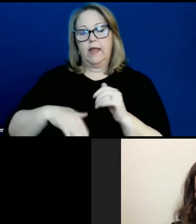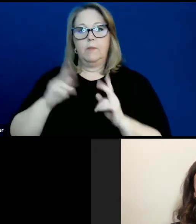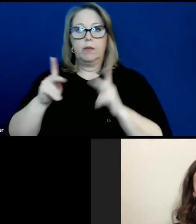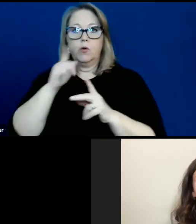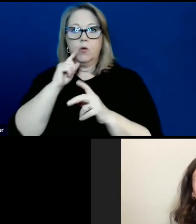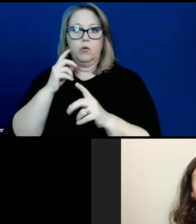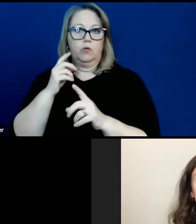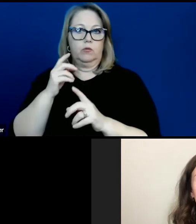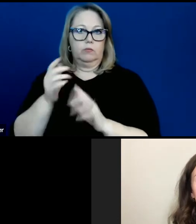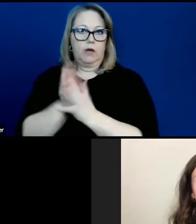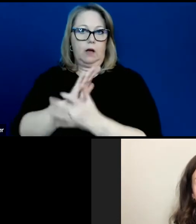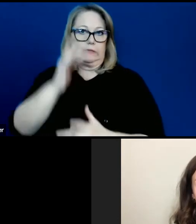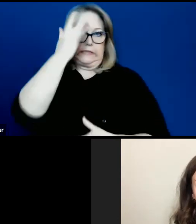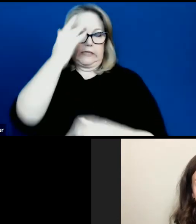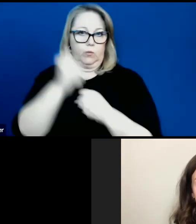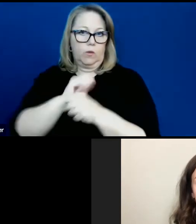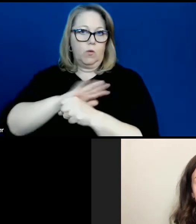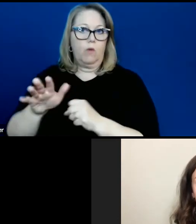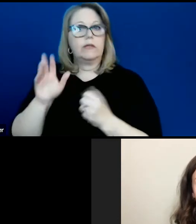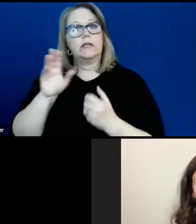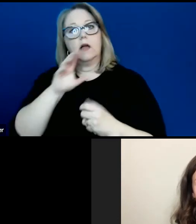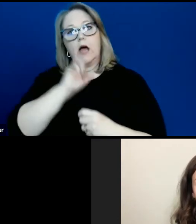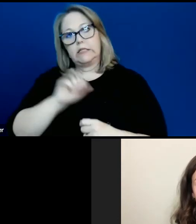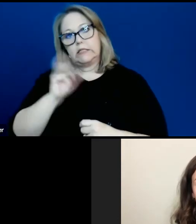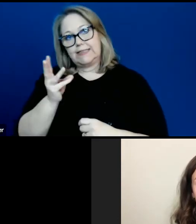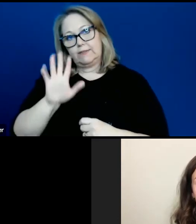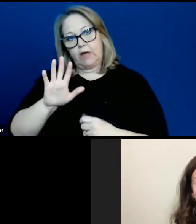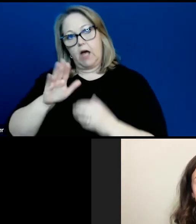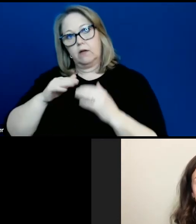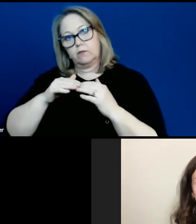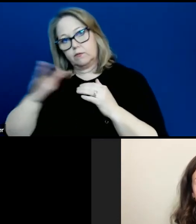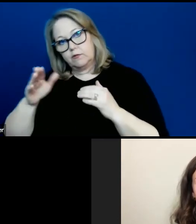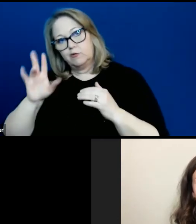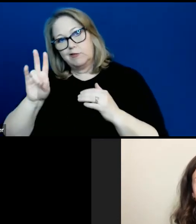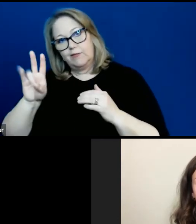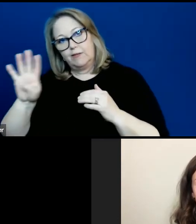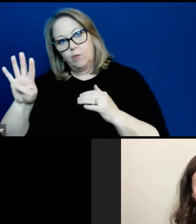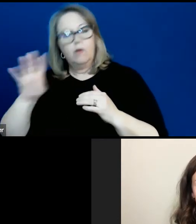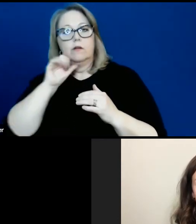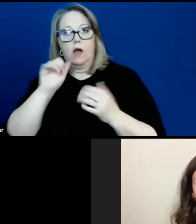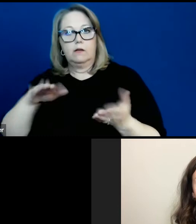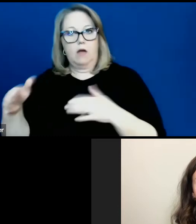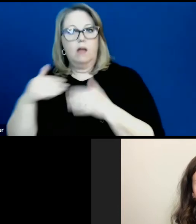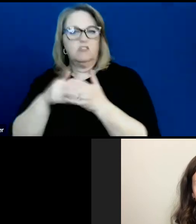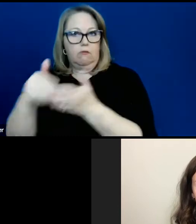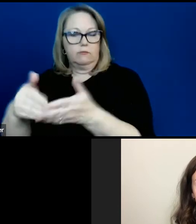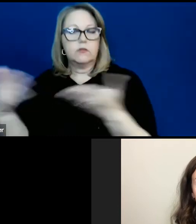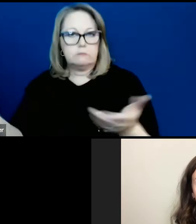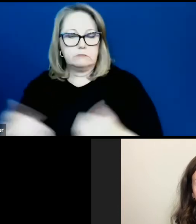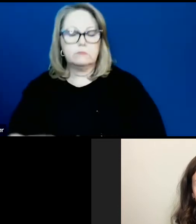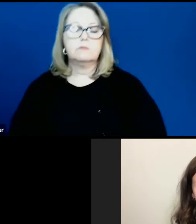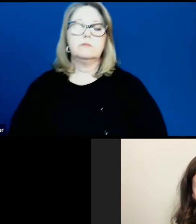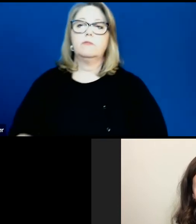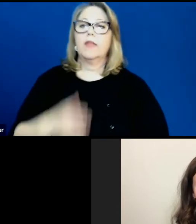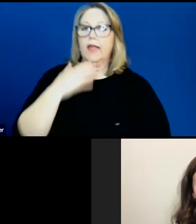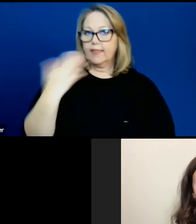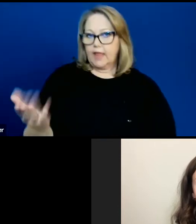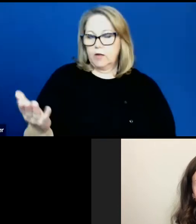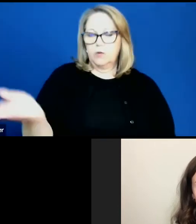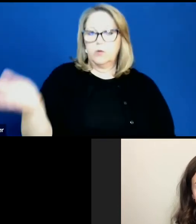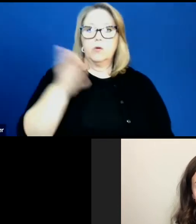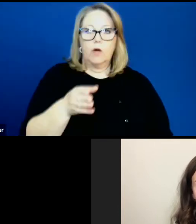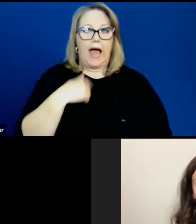Thank you, Shannon. Thank you, Governor. Thank you, Lauren, for the question. I know there's a new version of the playbook that we're working on, so we'll have that all spelled out there. I think